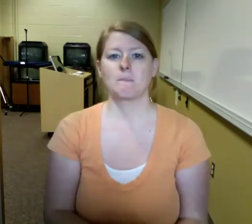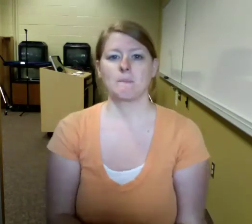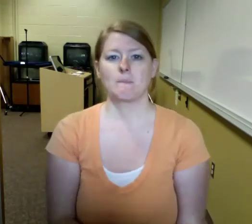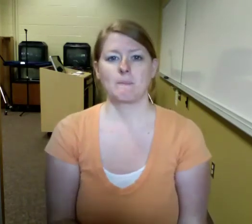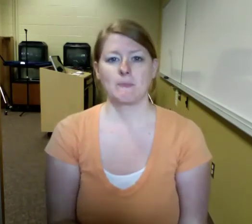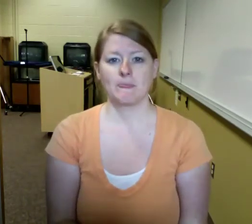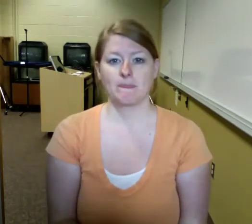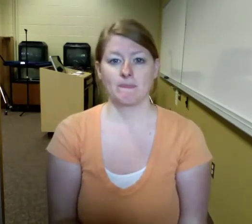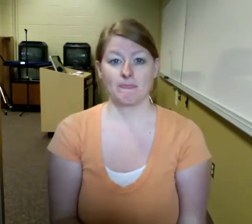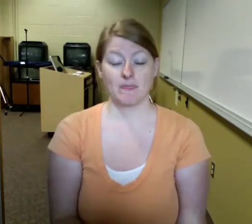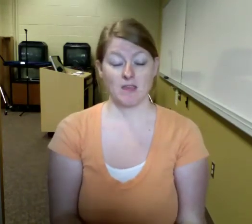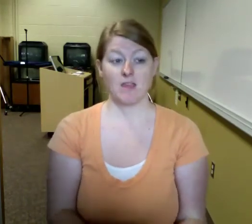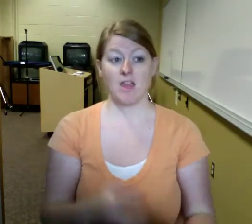With its engine running,